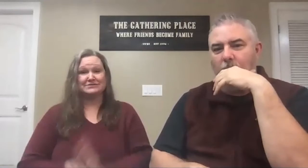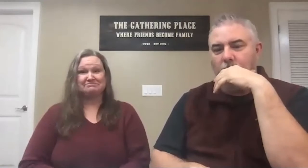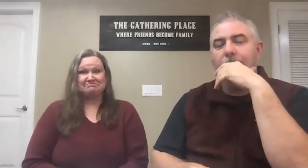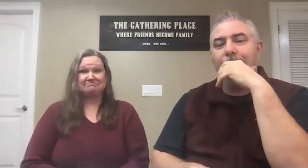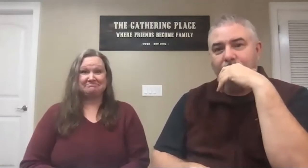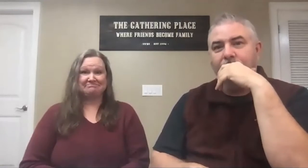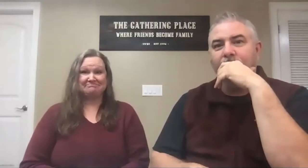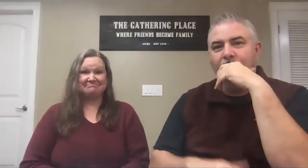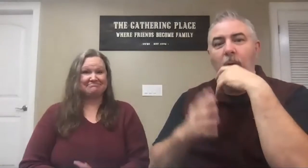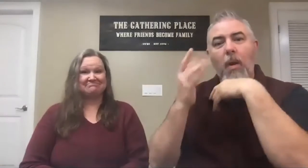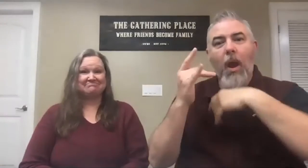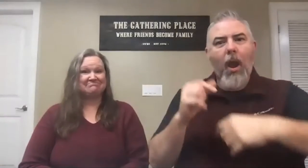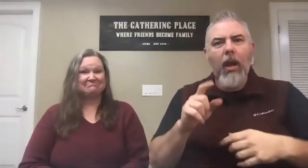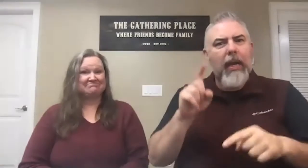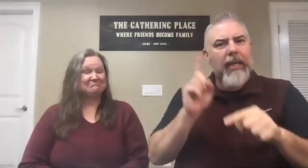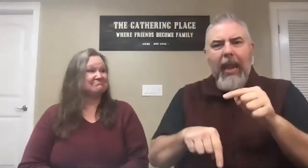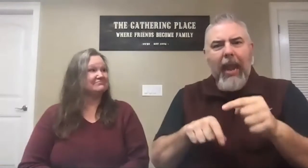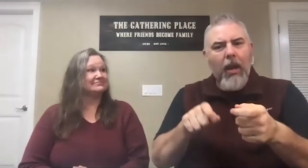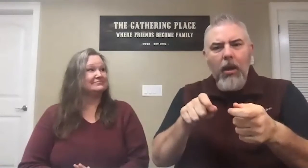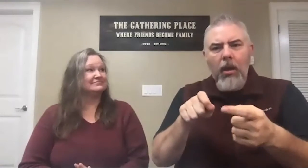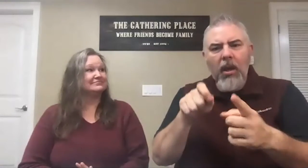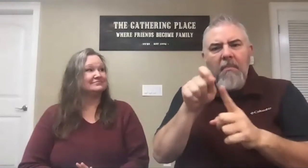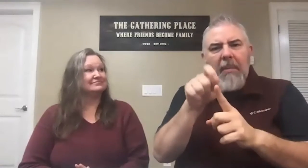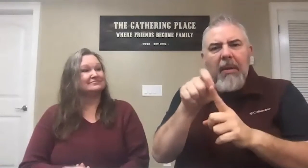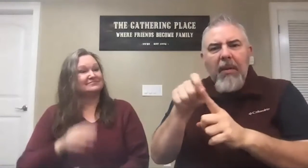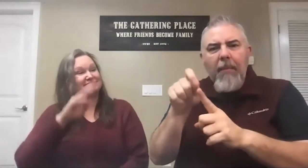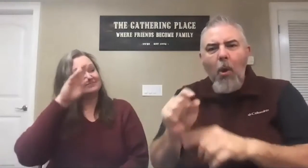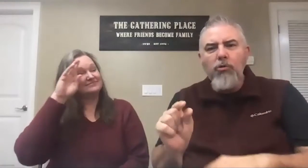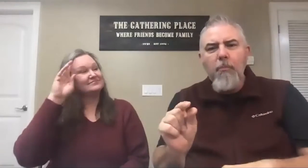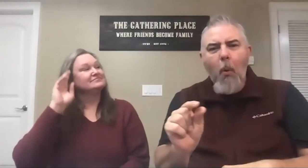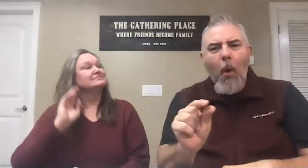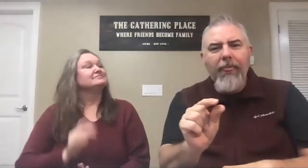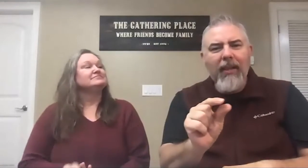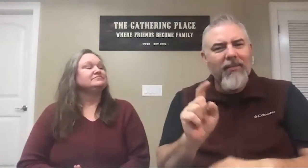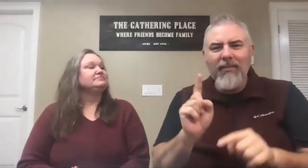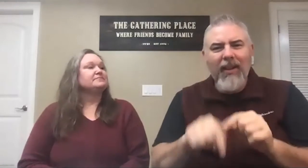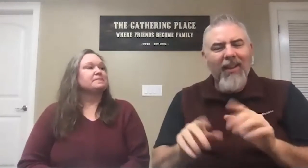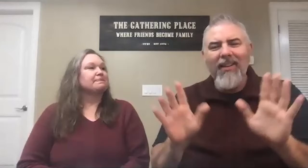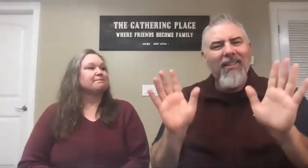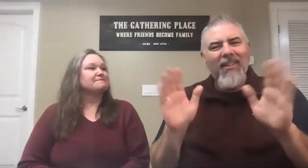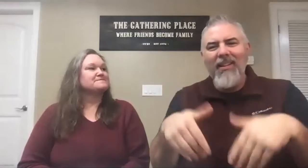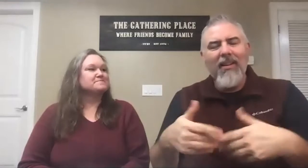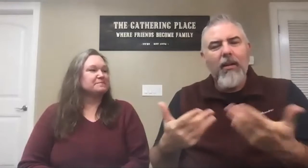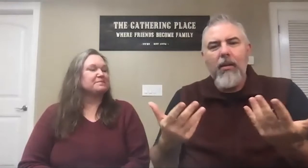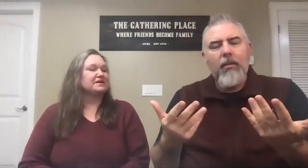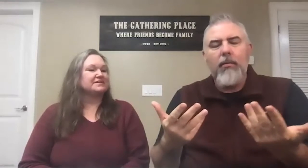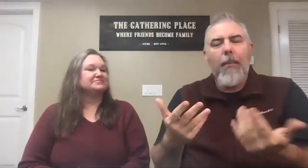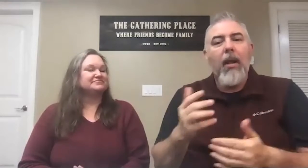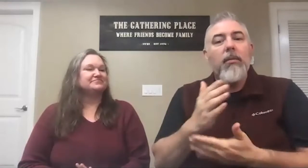Or choose your battle. Why? We can't pick on a small thing. It's